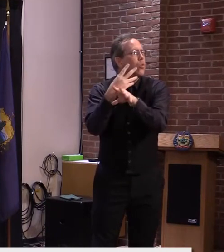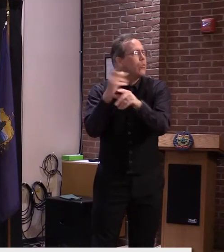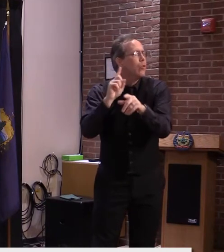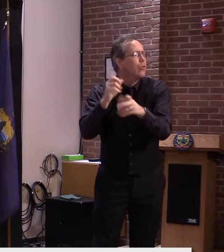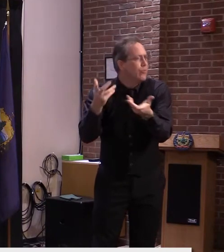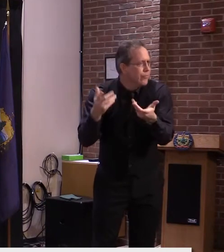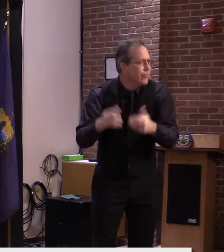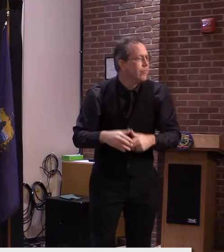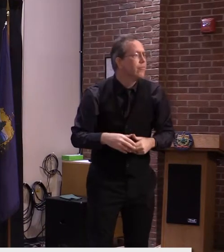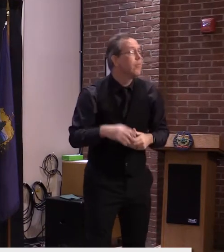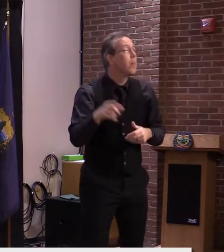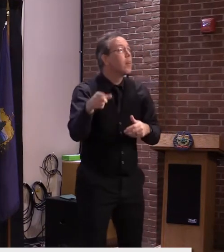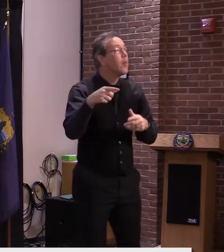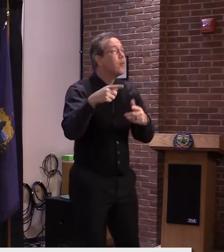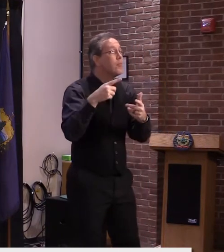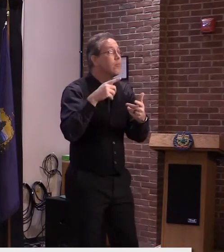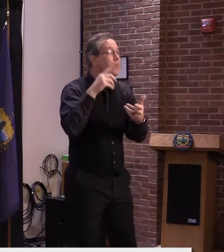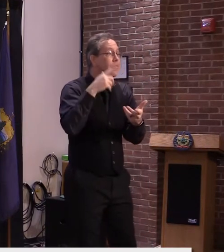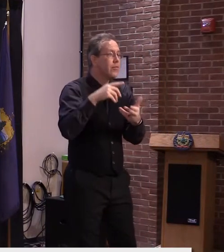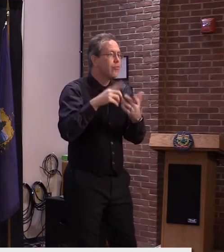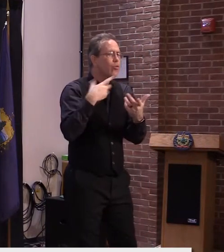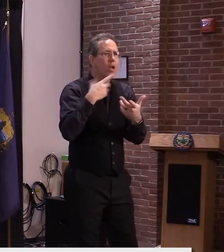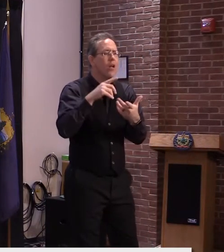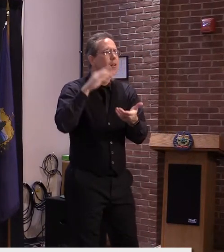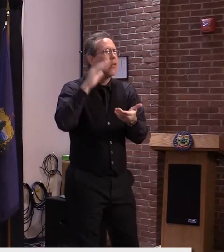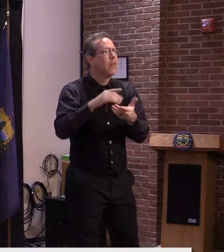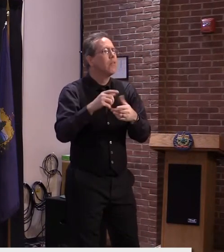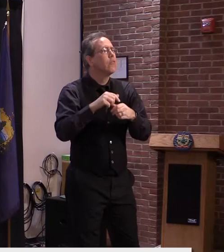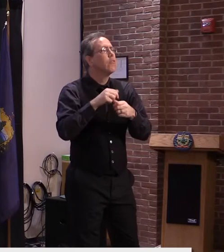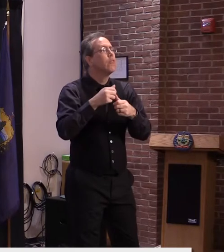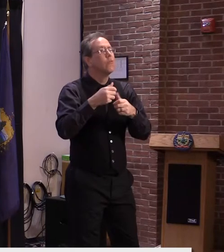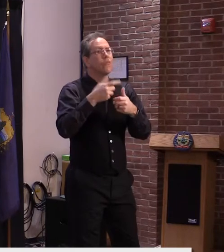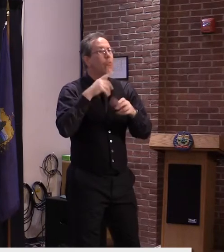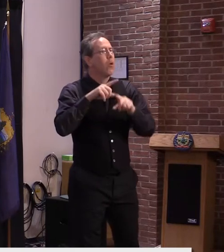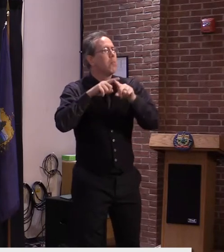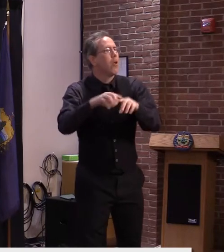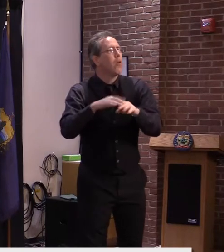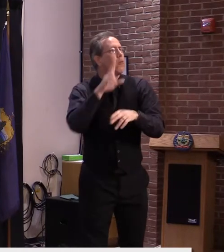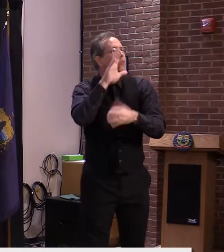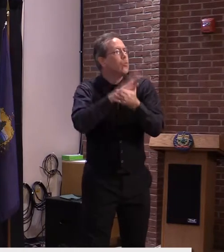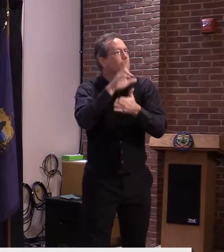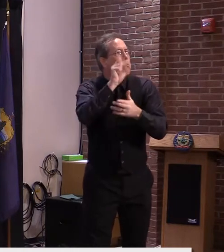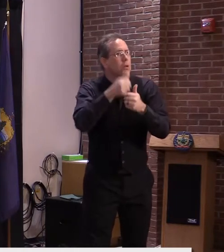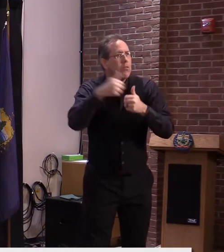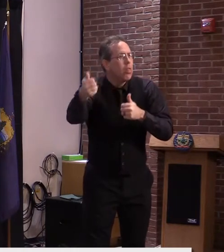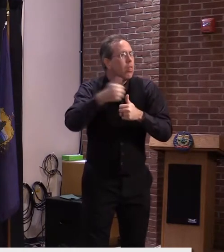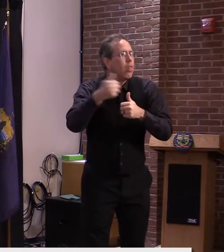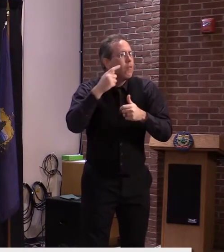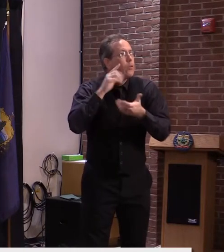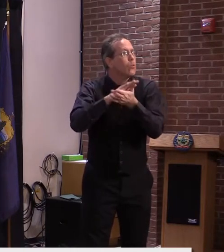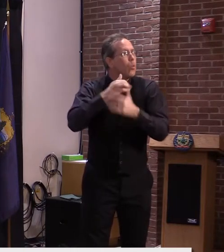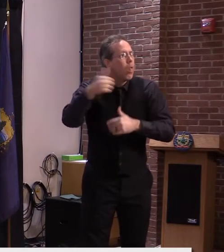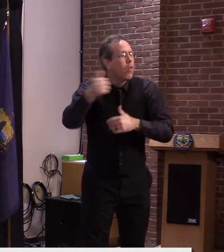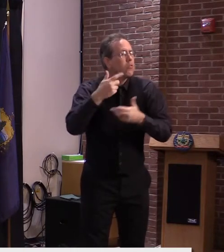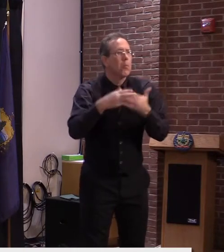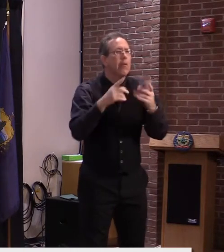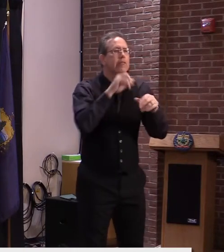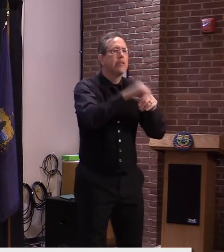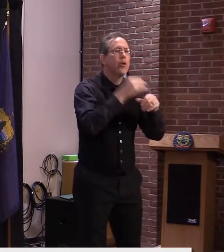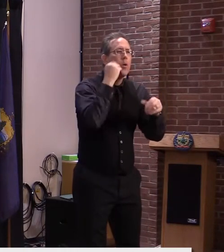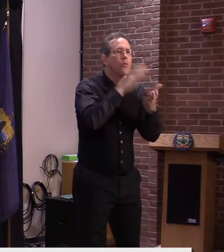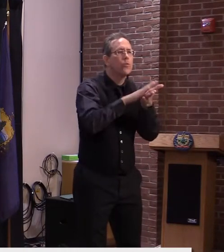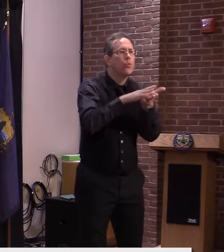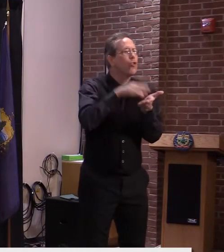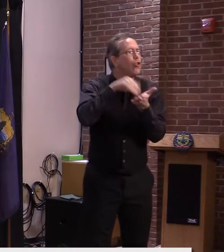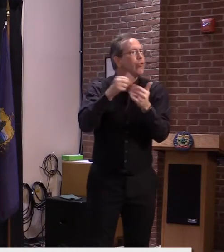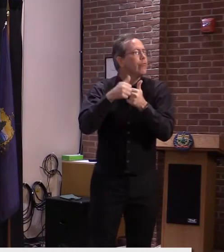transportation systems. And then the economy. Attracting workforce and business development. Nearly every industry,